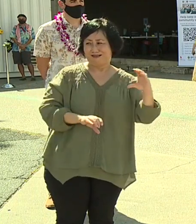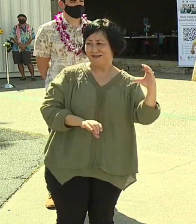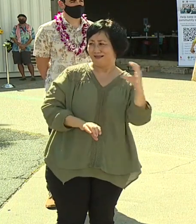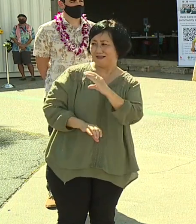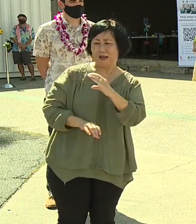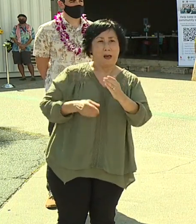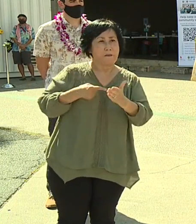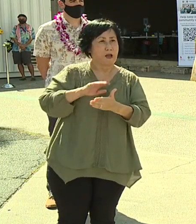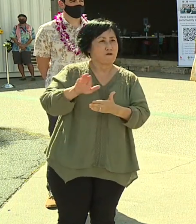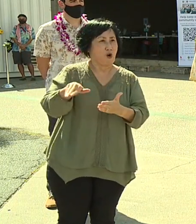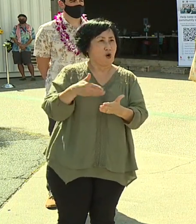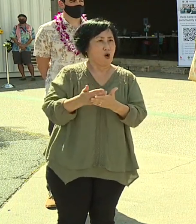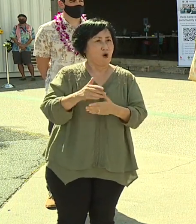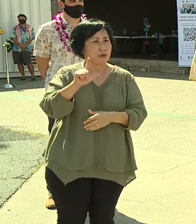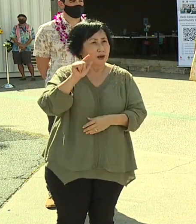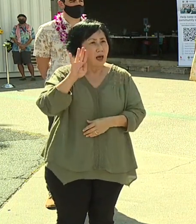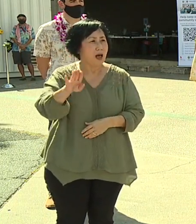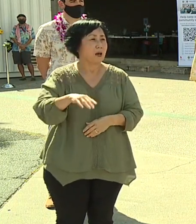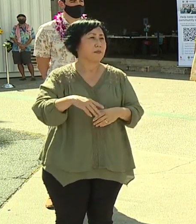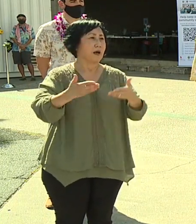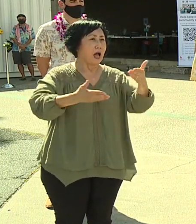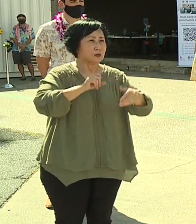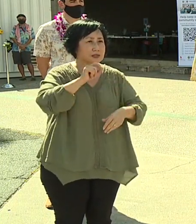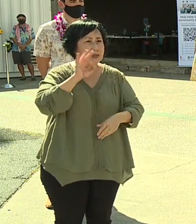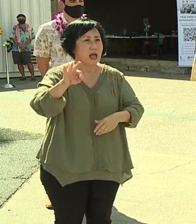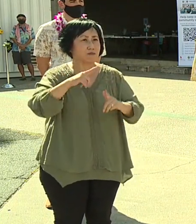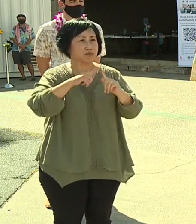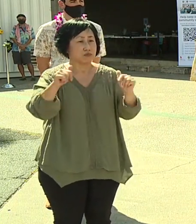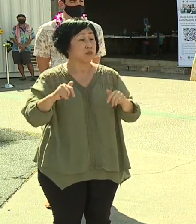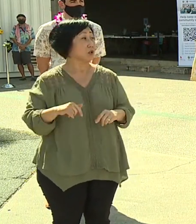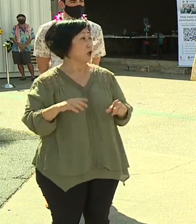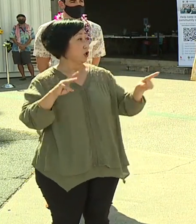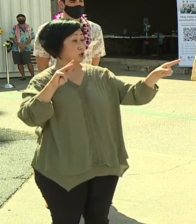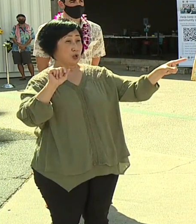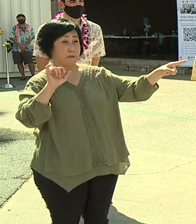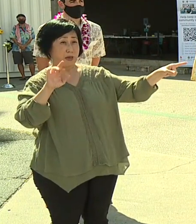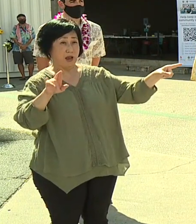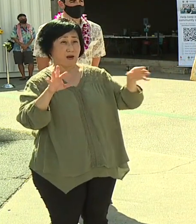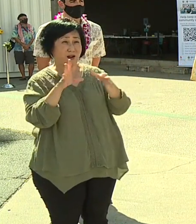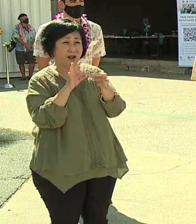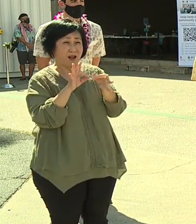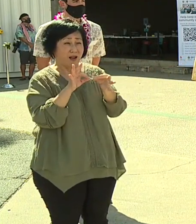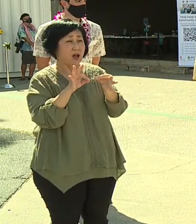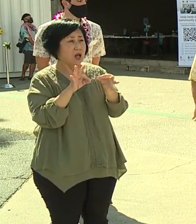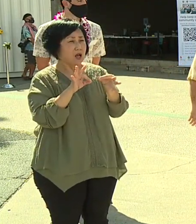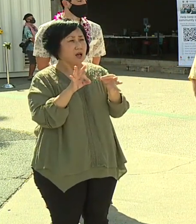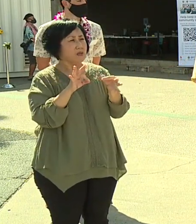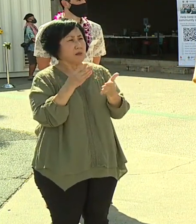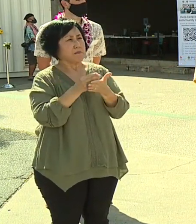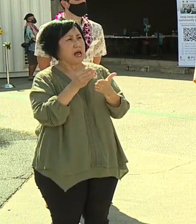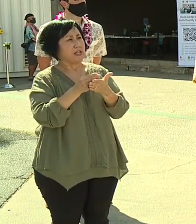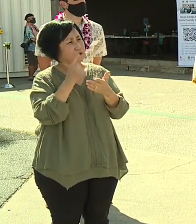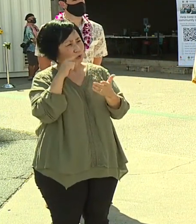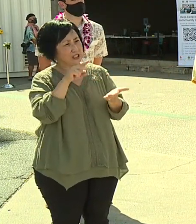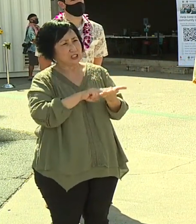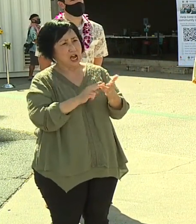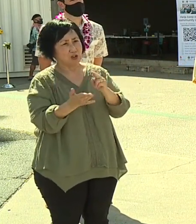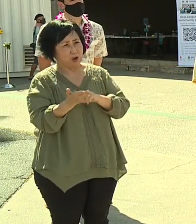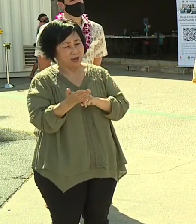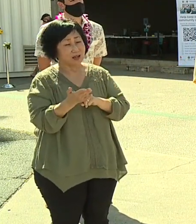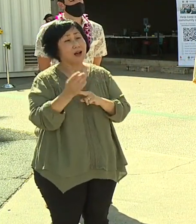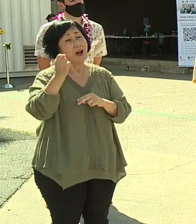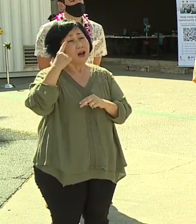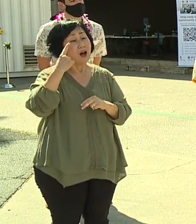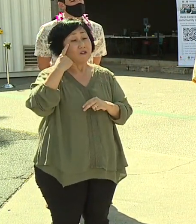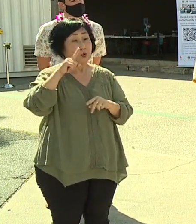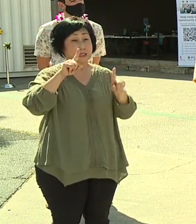operation. So when the mayor talks about the money that is under contract for this project, again, it's not